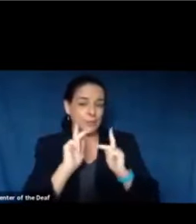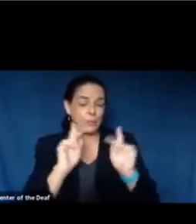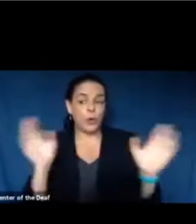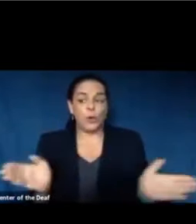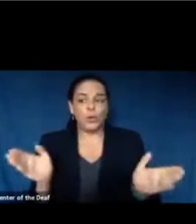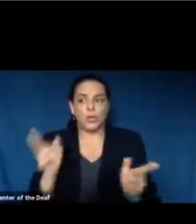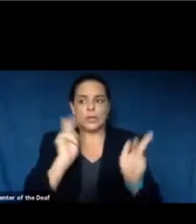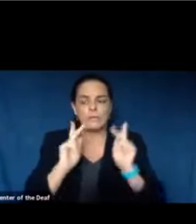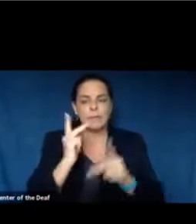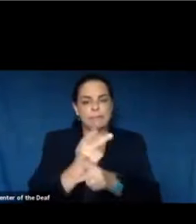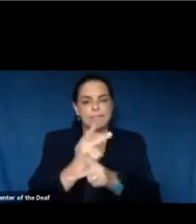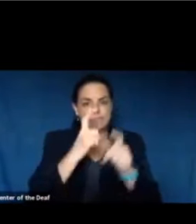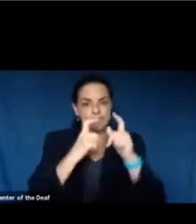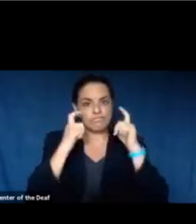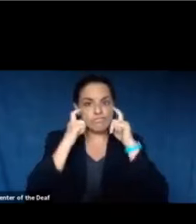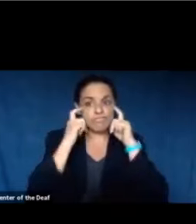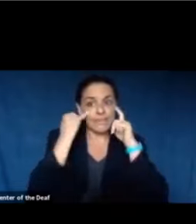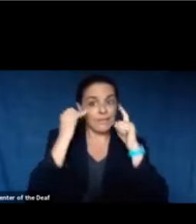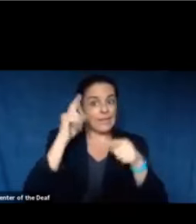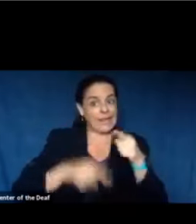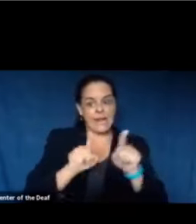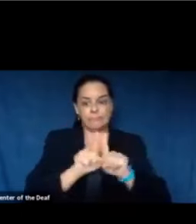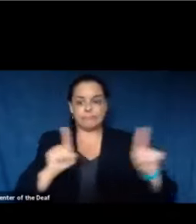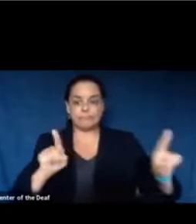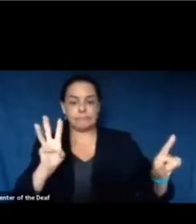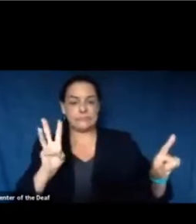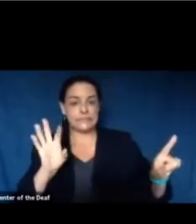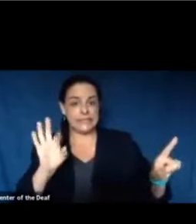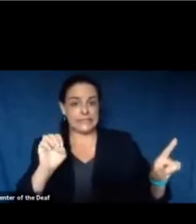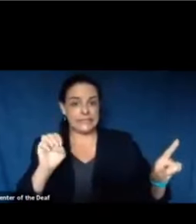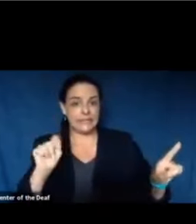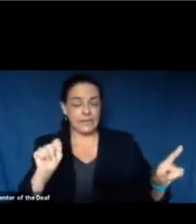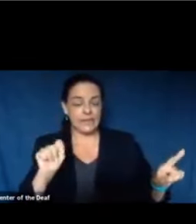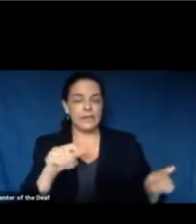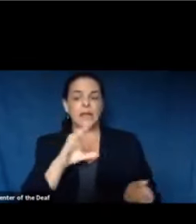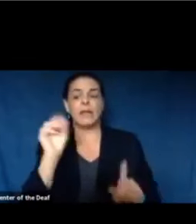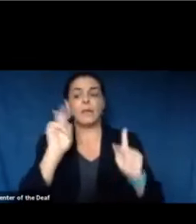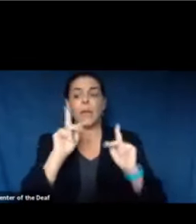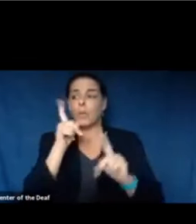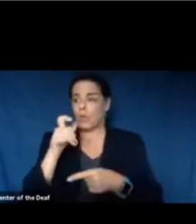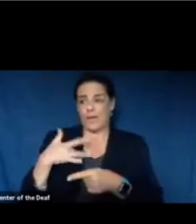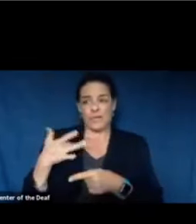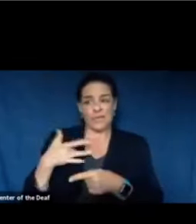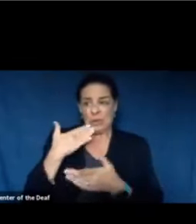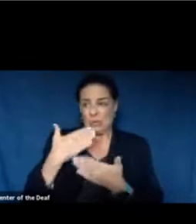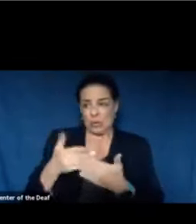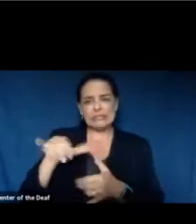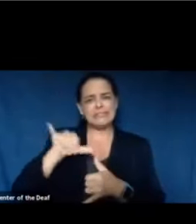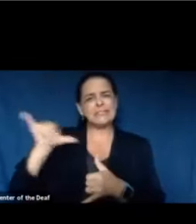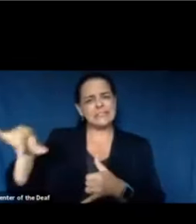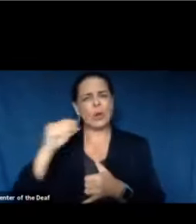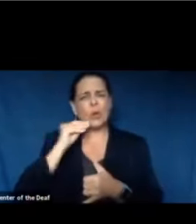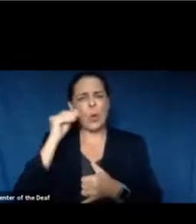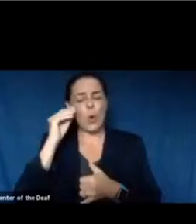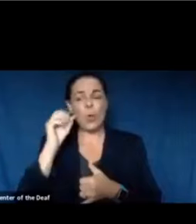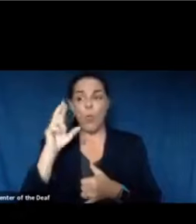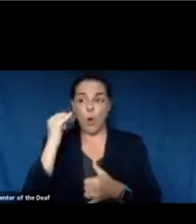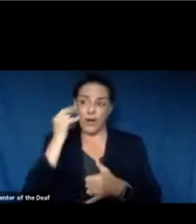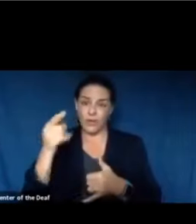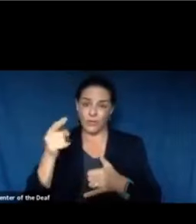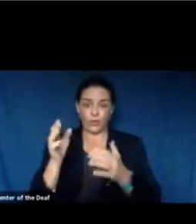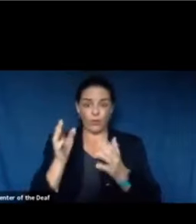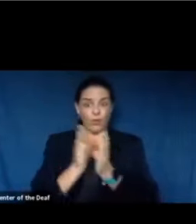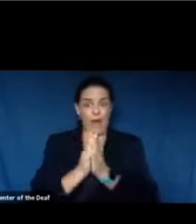can't maintain 6 feet of social distancing. And ask those that aren't feeling well or those who have asked to stay home